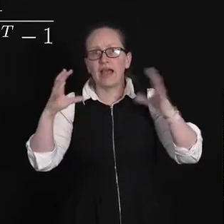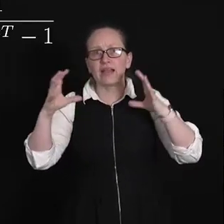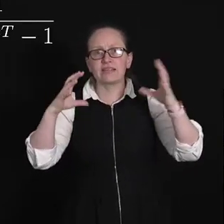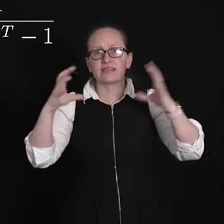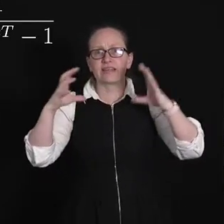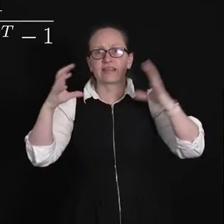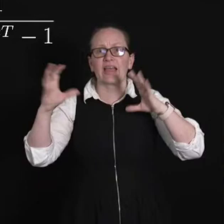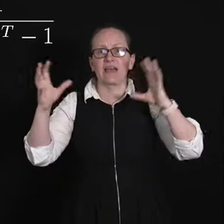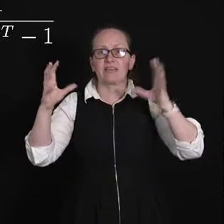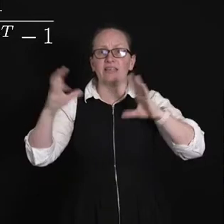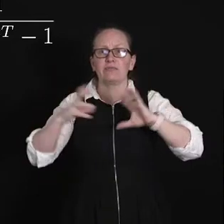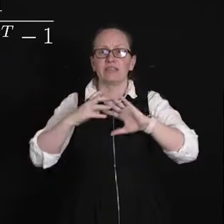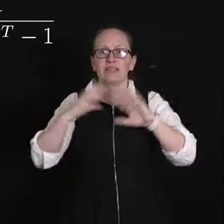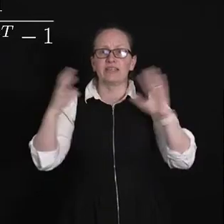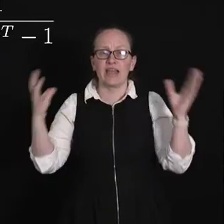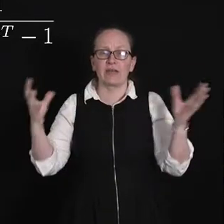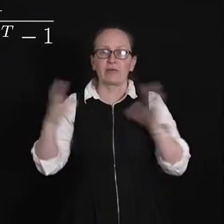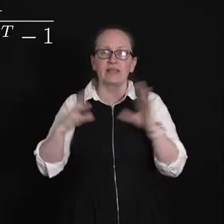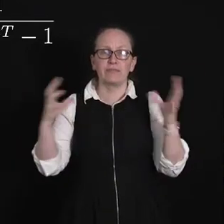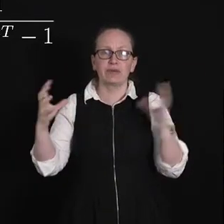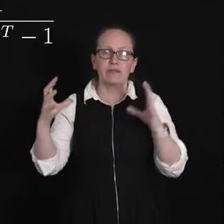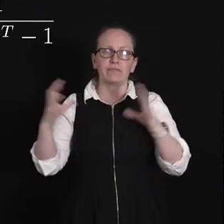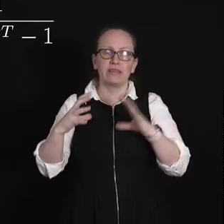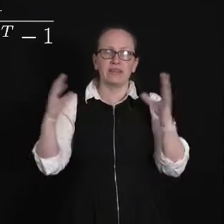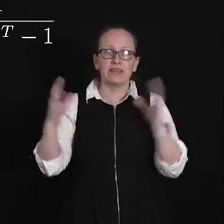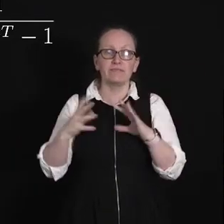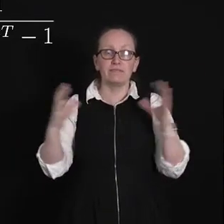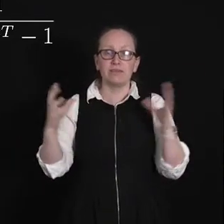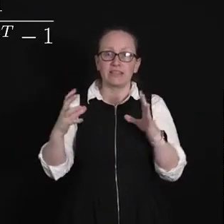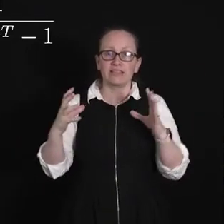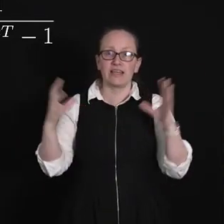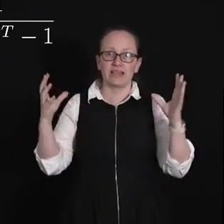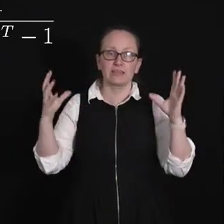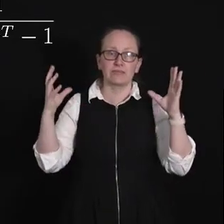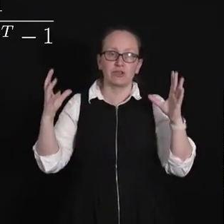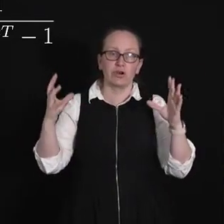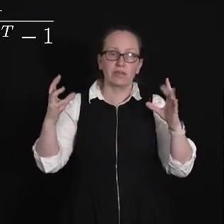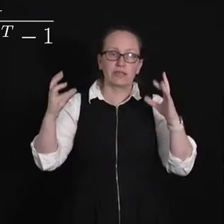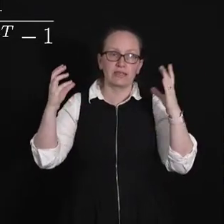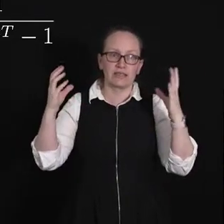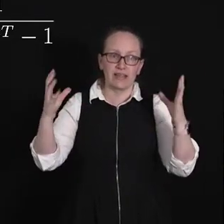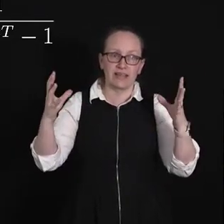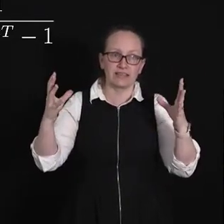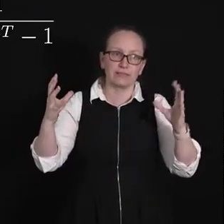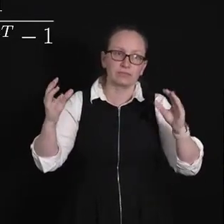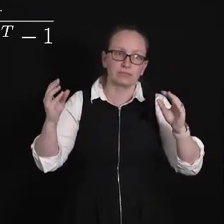And that the cavity was in equilibrium with the emitted and absorbed light.